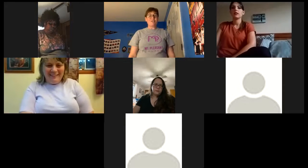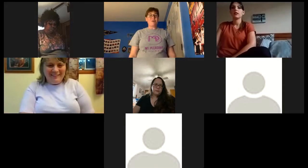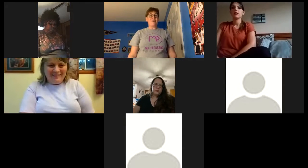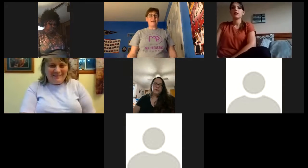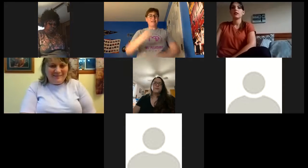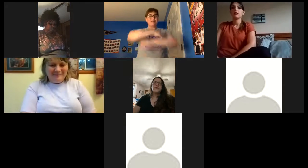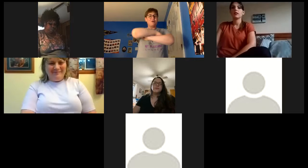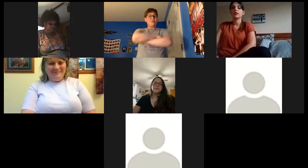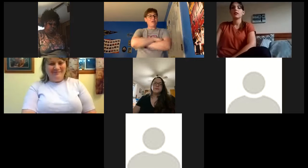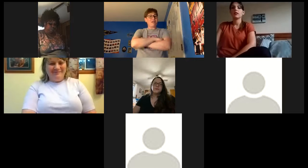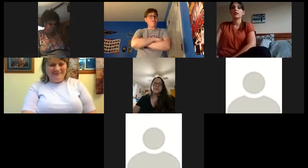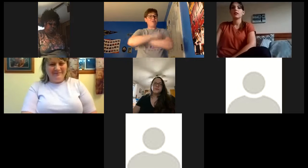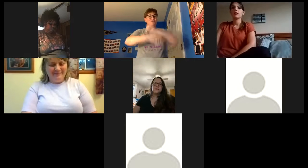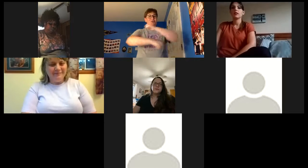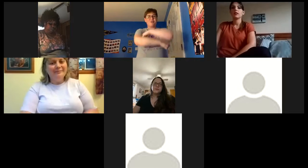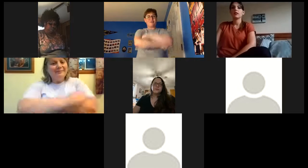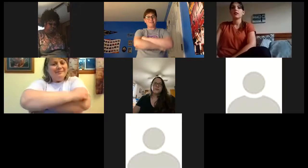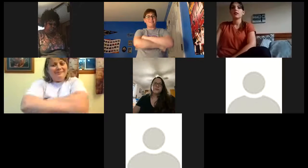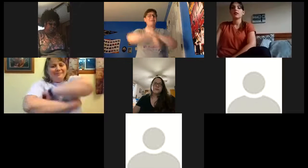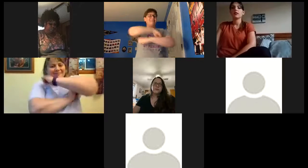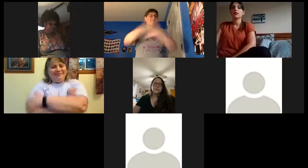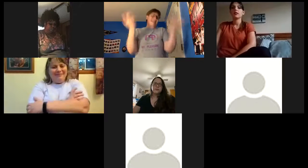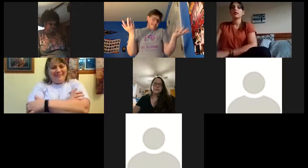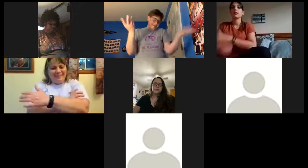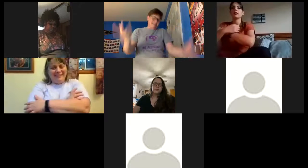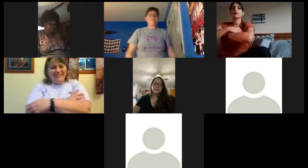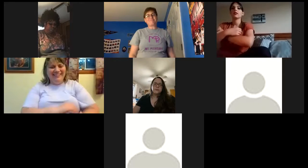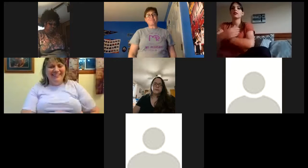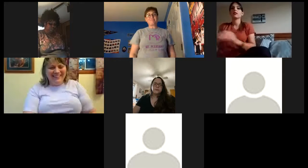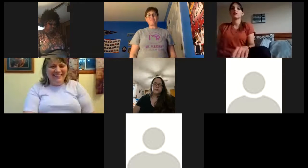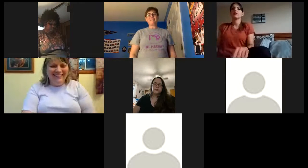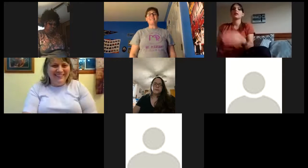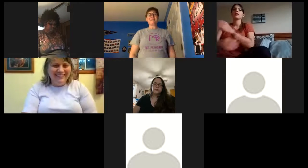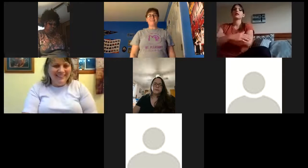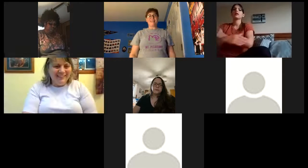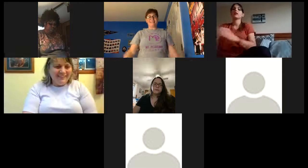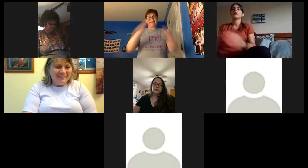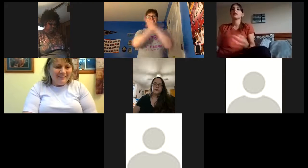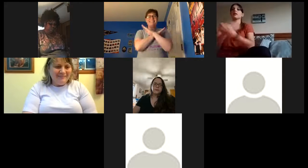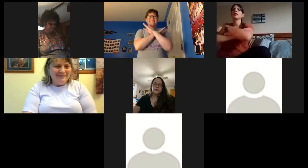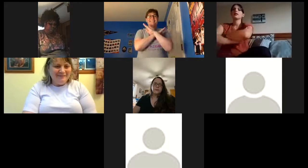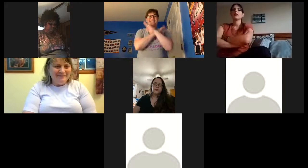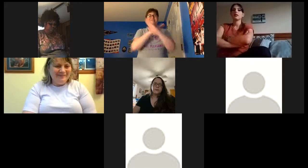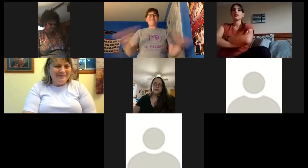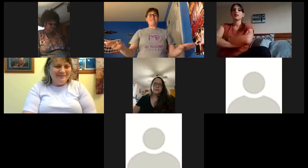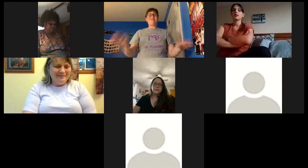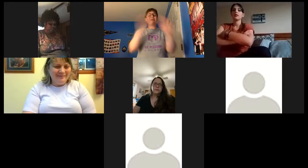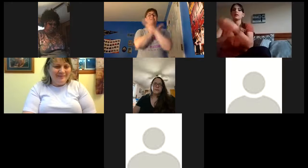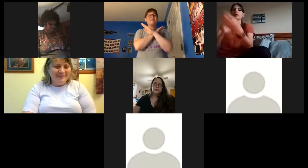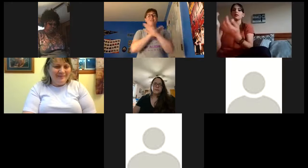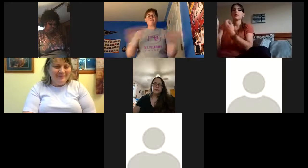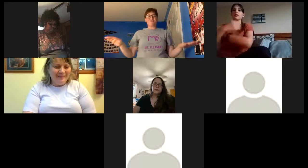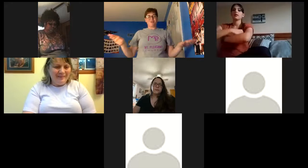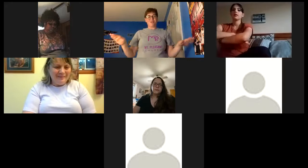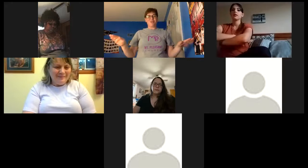each their own, kind of like, you know, which way do you fold your arms? Mm-hmm. You know, that kind of thing. Same kind of thing. So whichever way